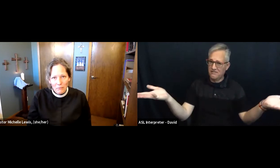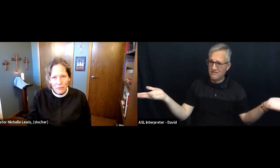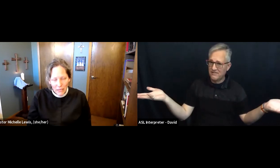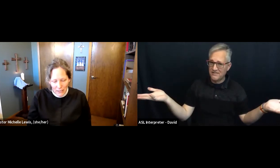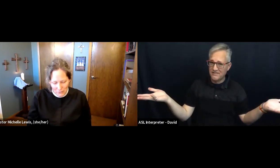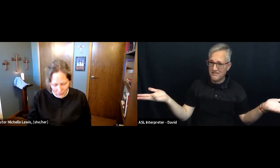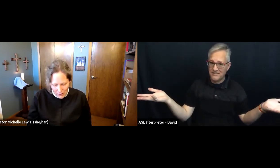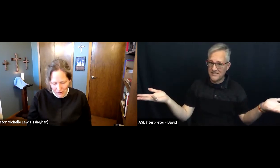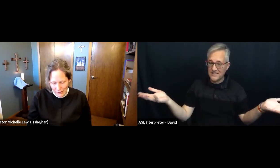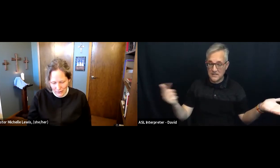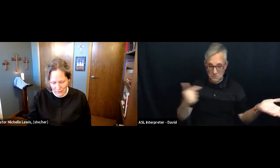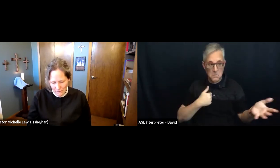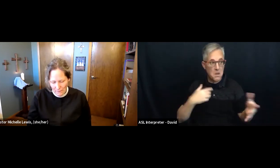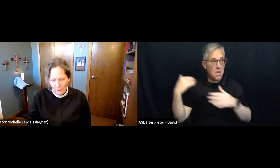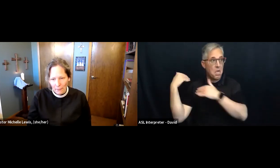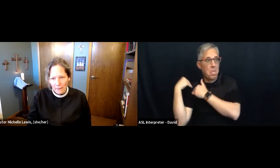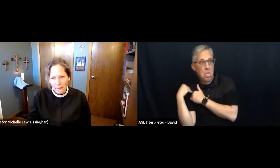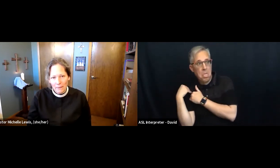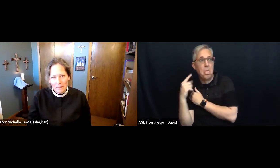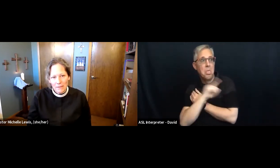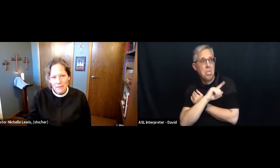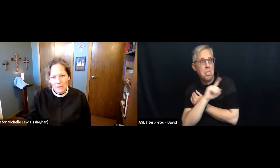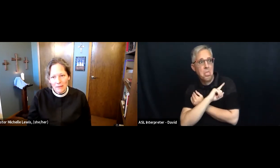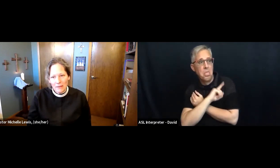Instead, bring it to God.